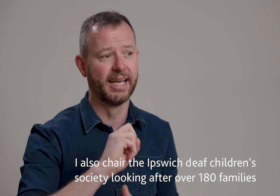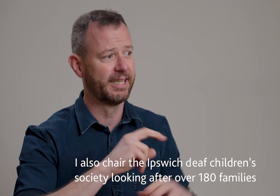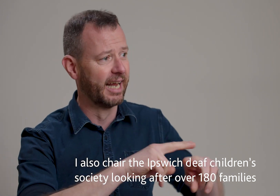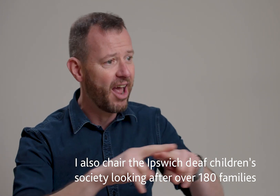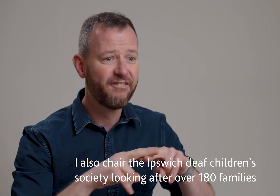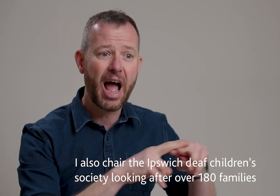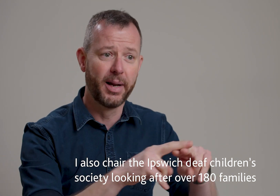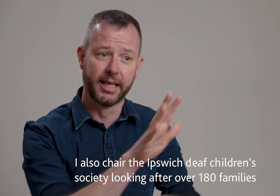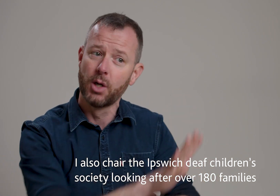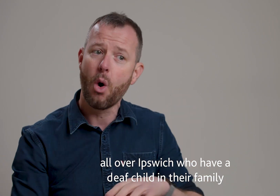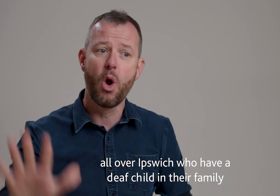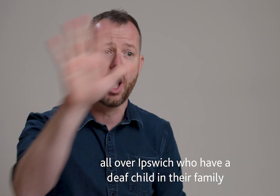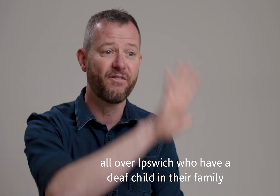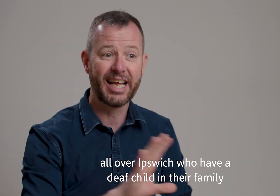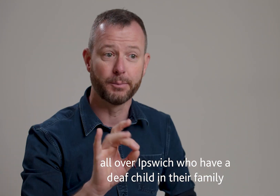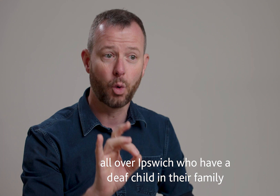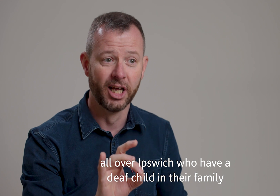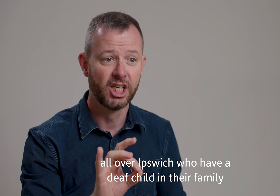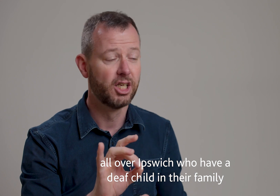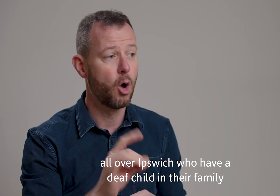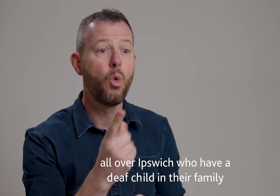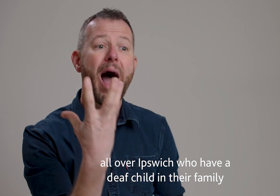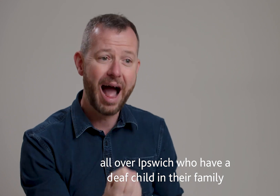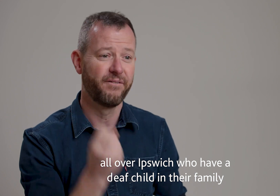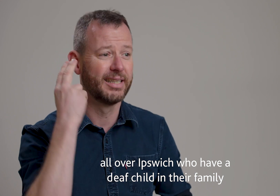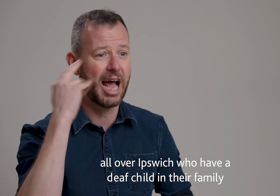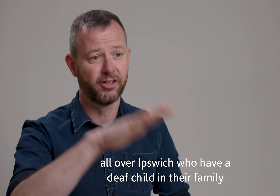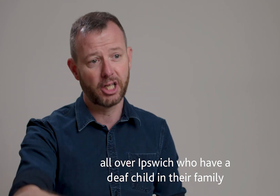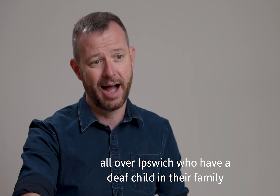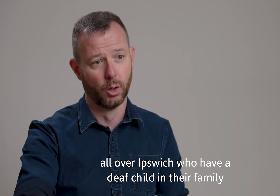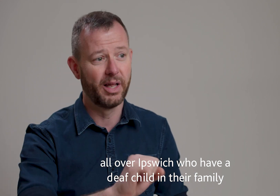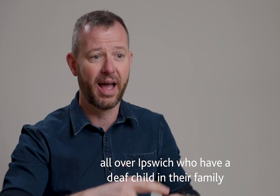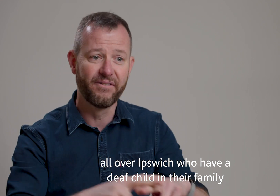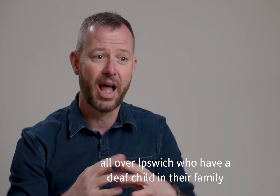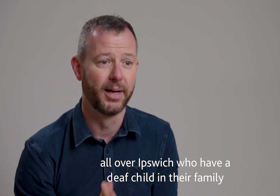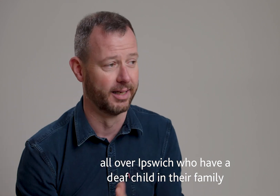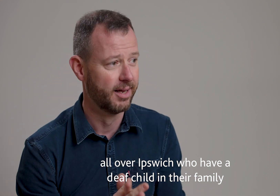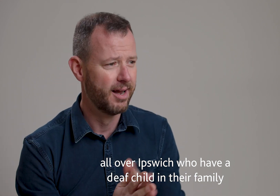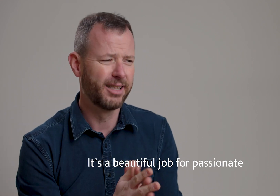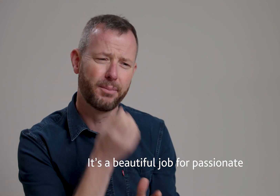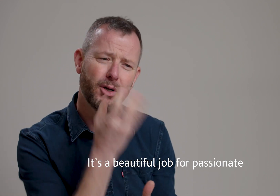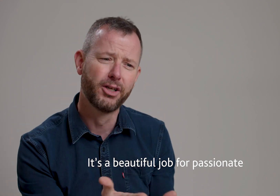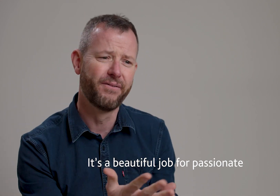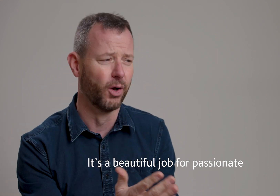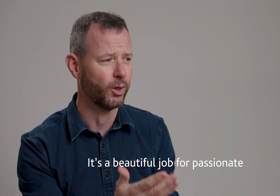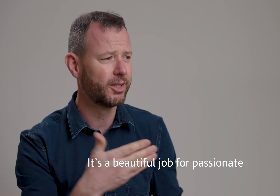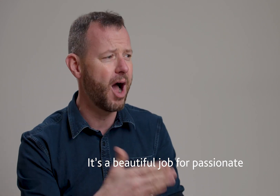180 families all over history. Oh, who are the style in their family? It's a beautiful, dark,